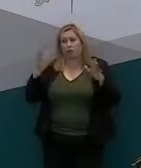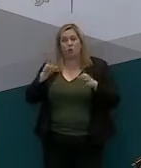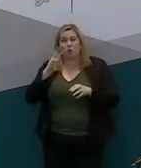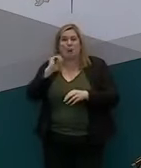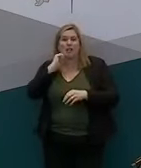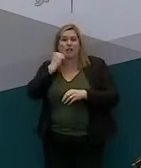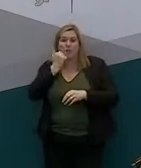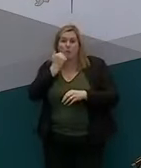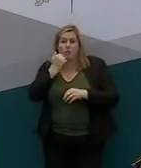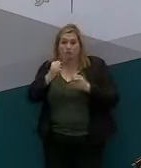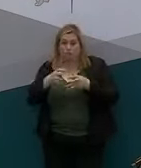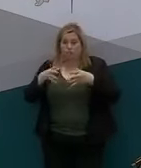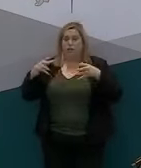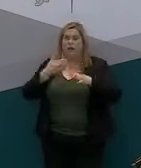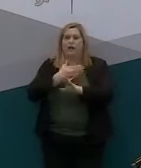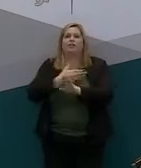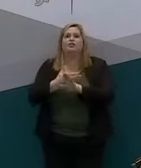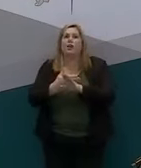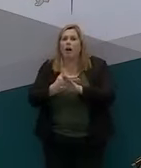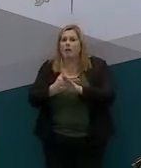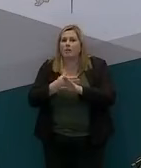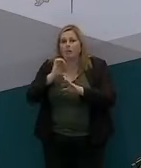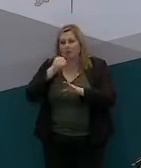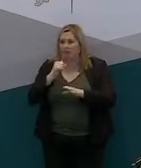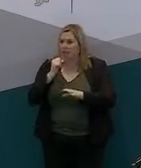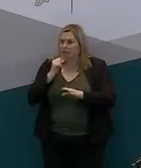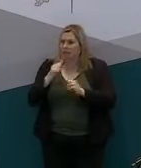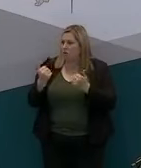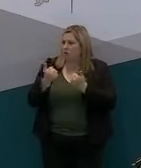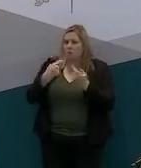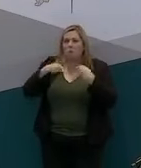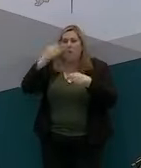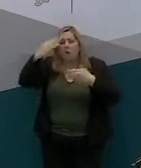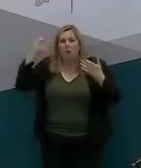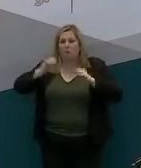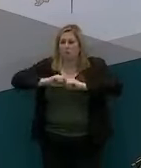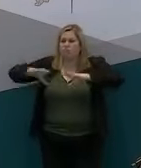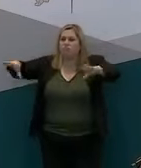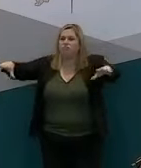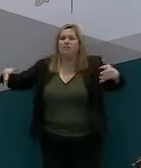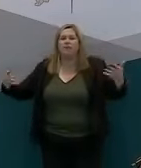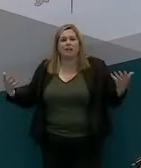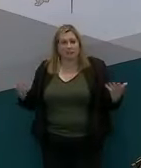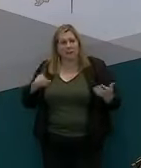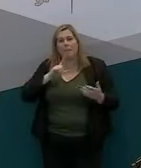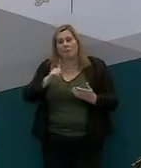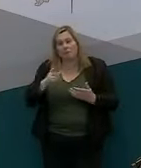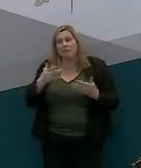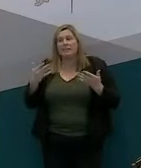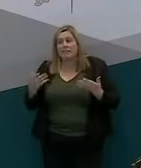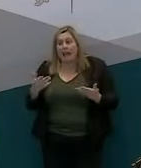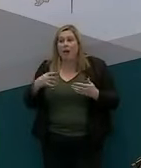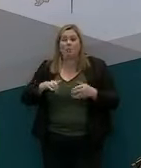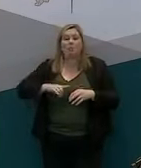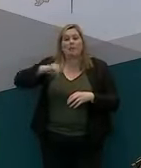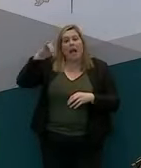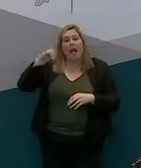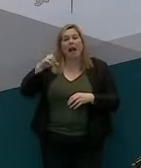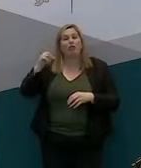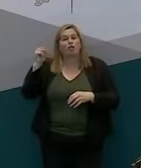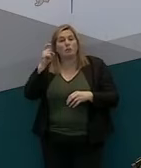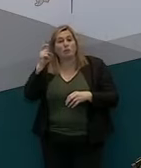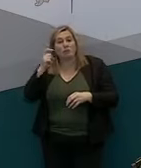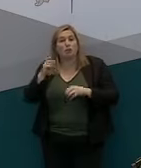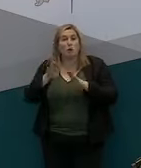And now there's a very, when somebody becomes ill or goes off, there's a much higher index of suspicion among GPs,